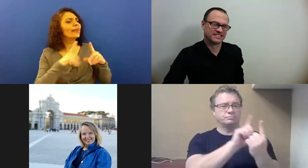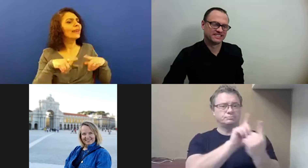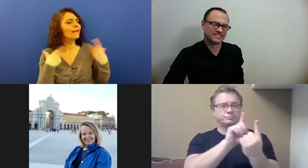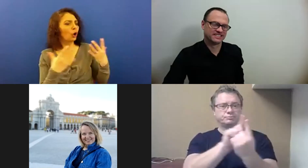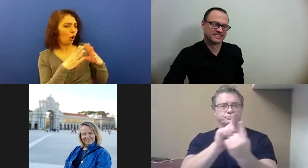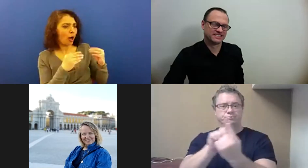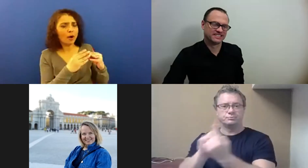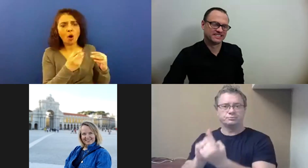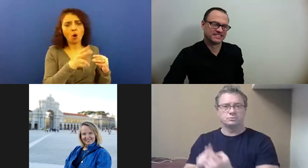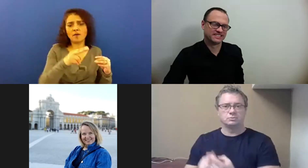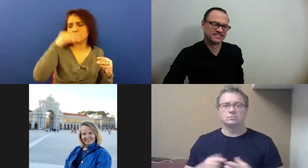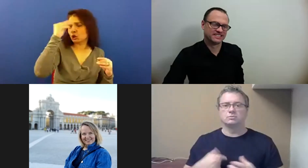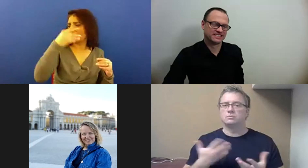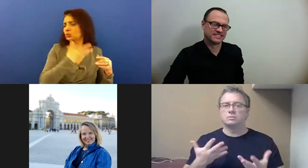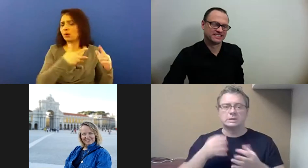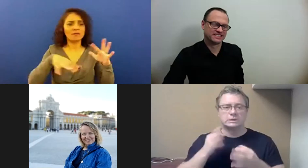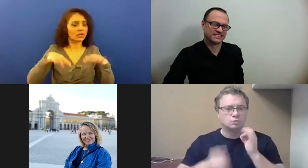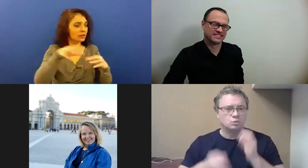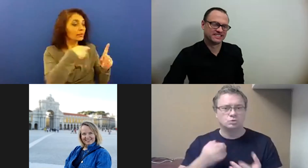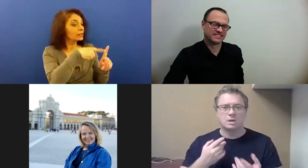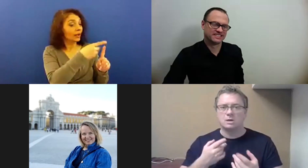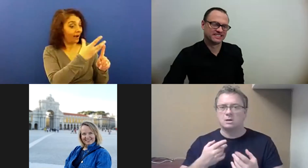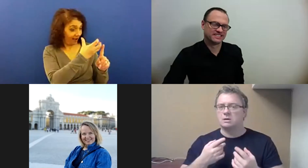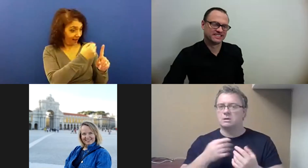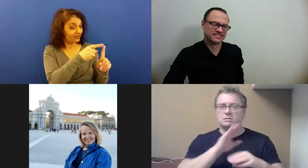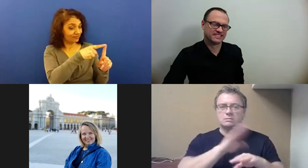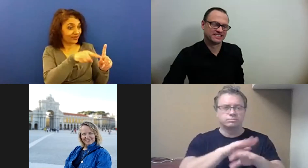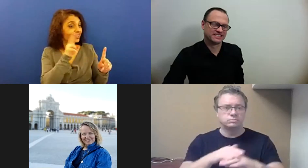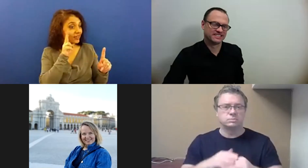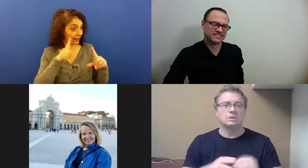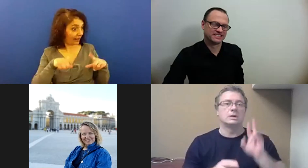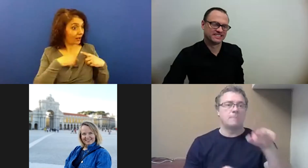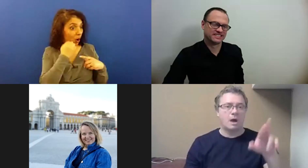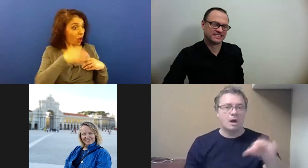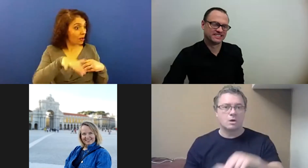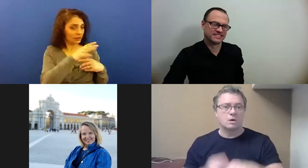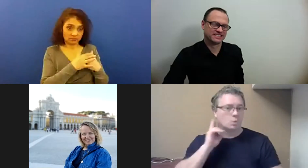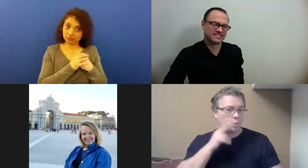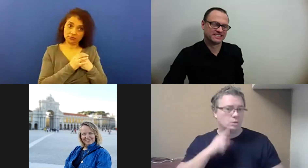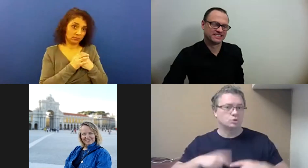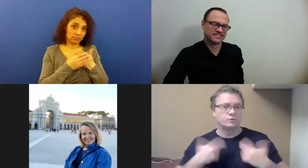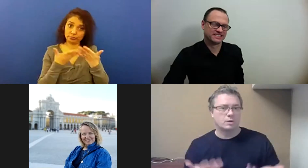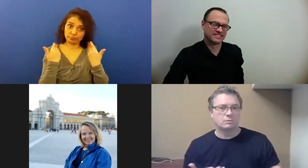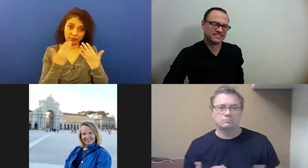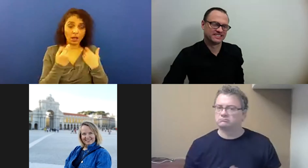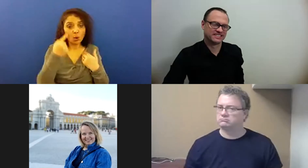to presidents of national deaf associations throughout the EU. And I approach one after the other